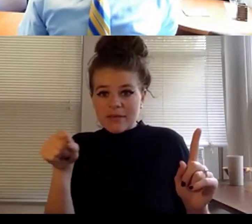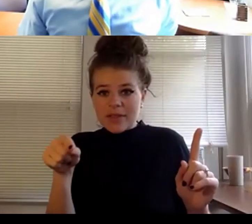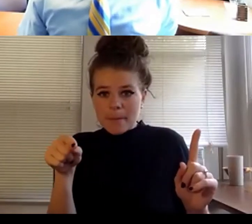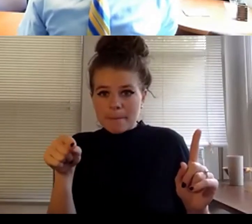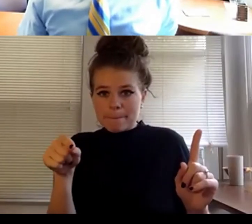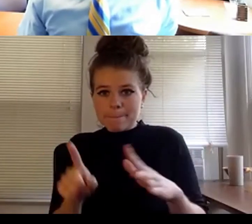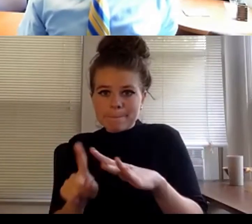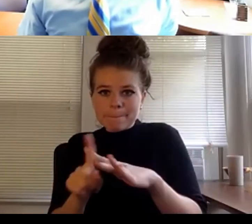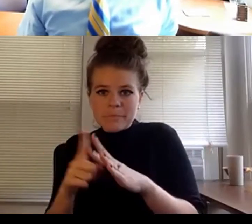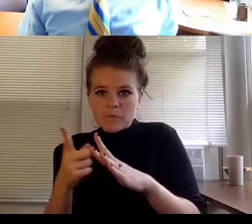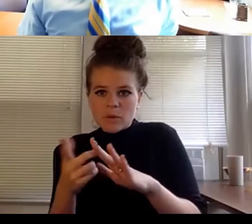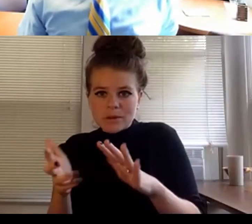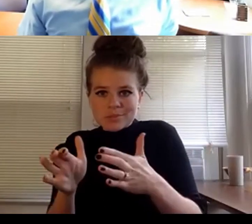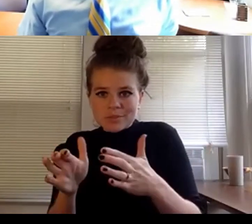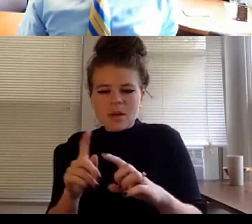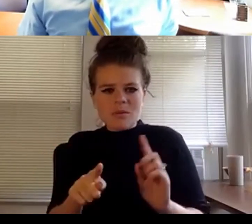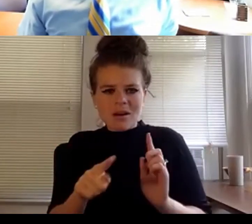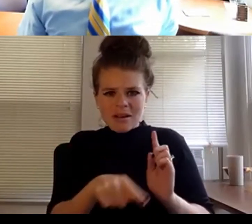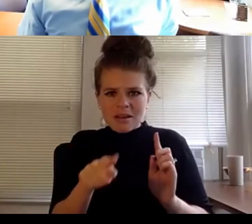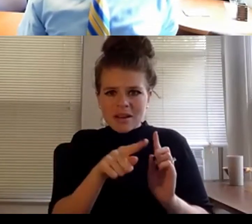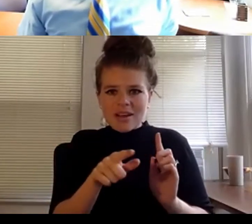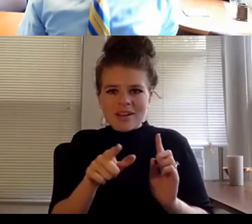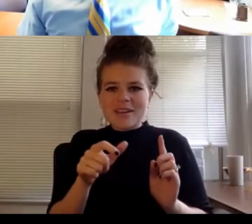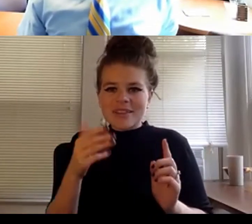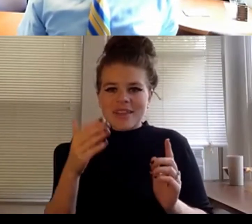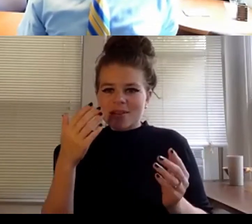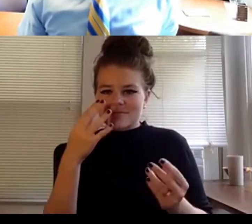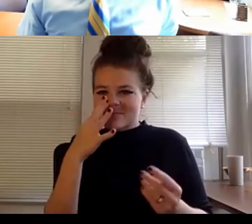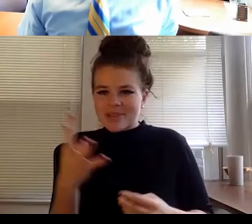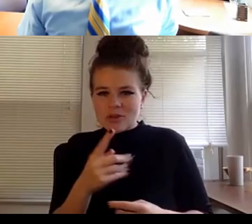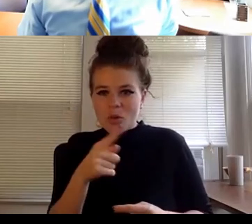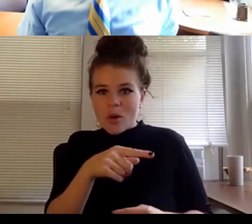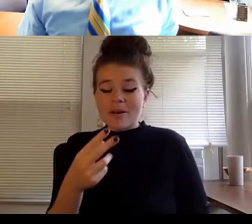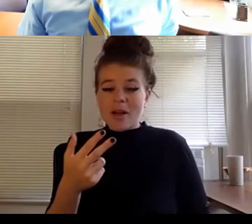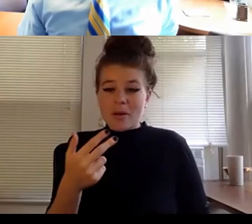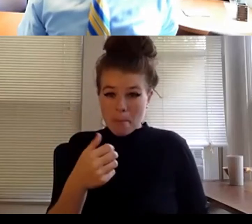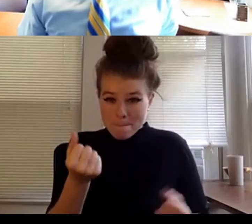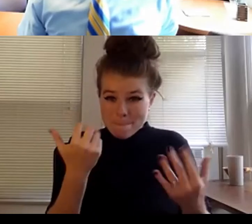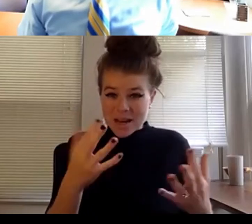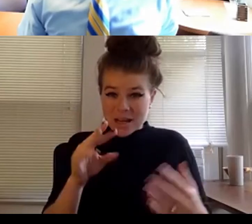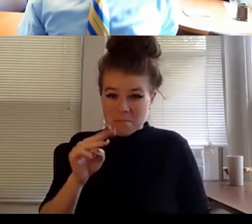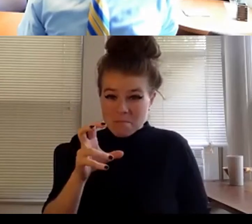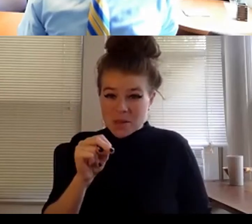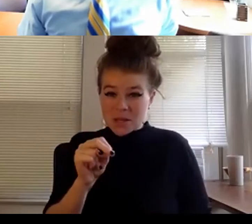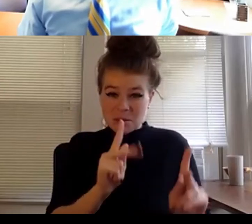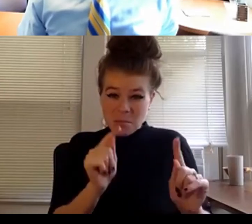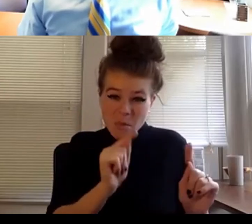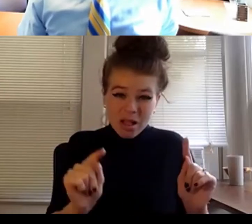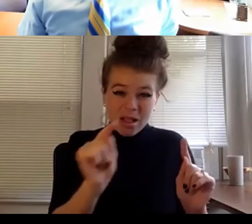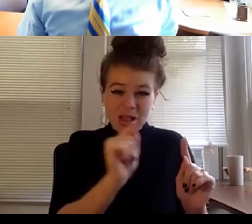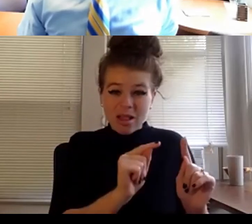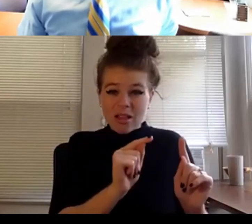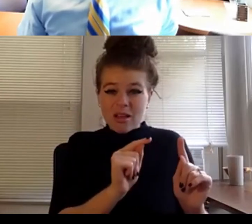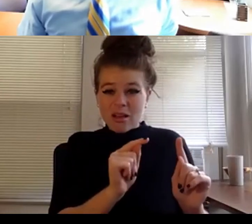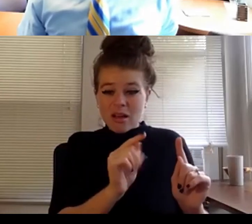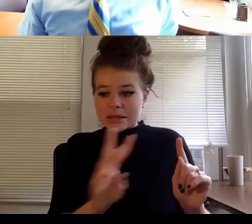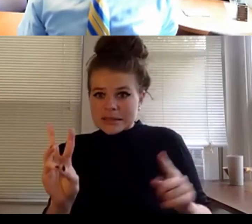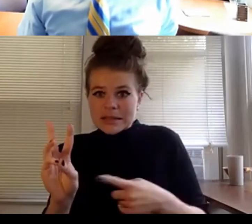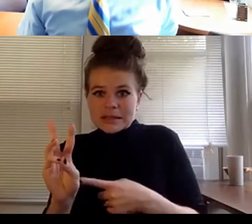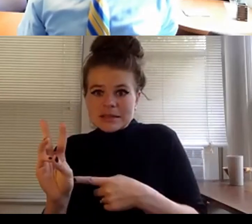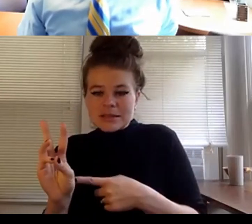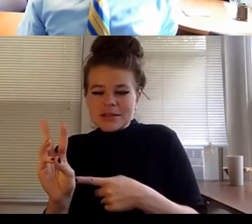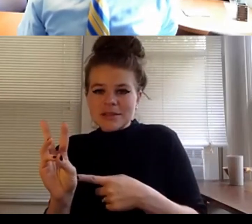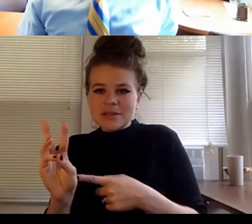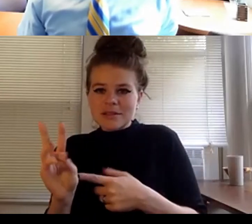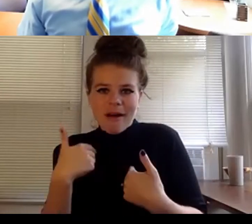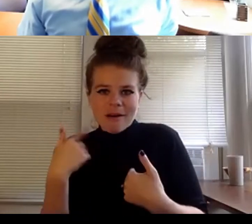but people don't hear that. So they don't know how to weigh whether, well, I might be one of those 6. So what